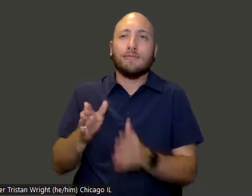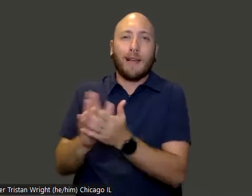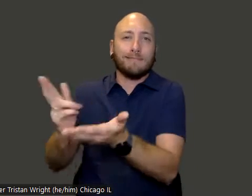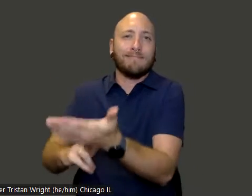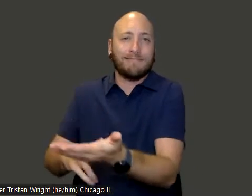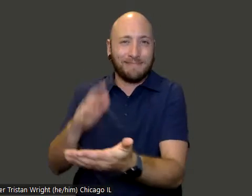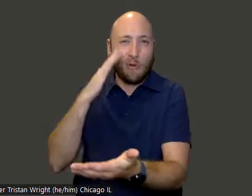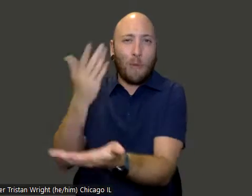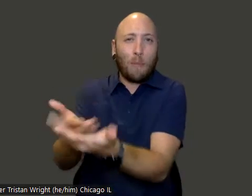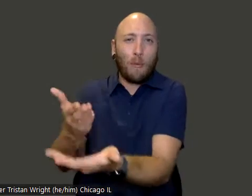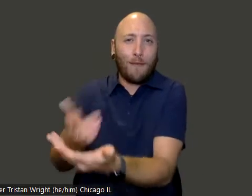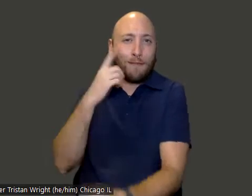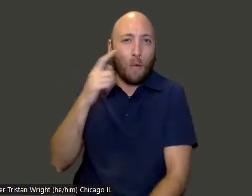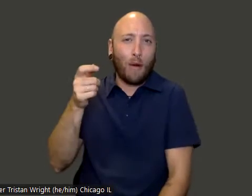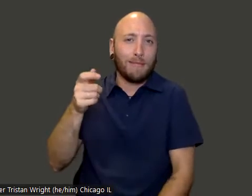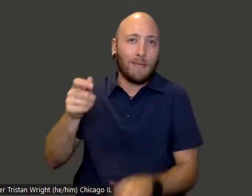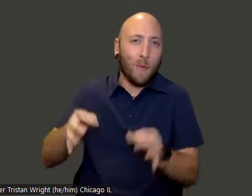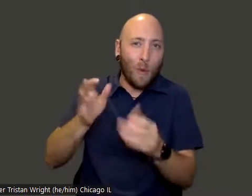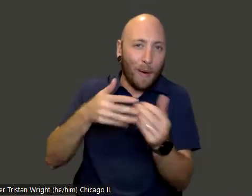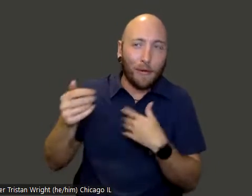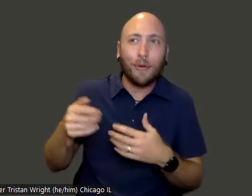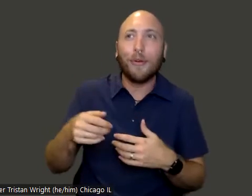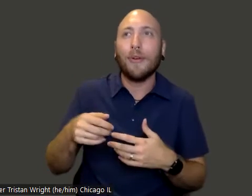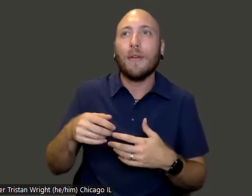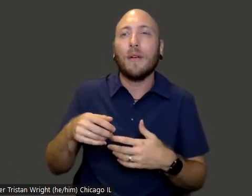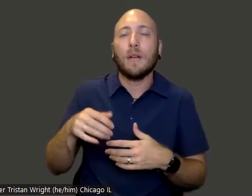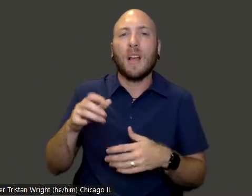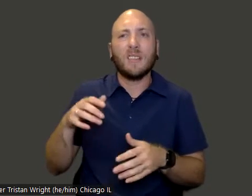go like once every couple of weeks, and like that was a lot.